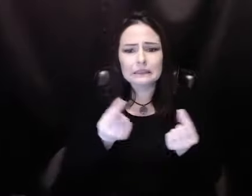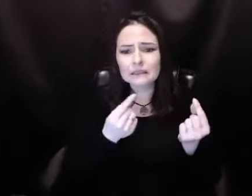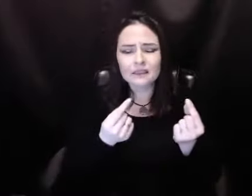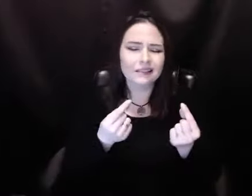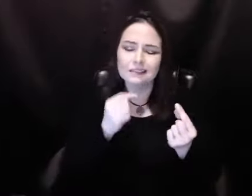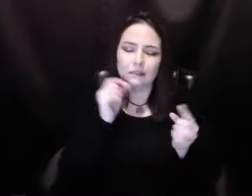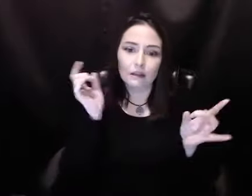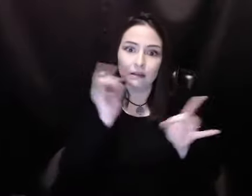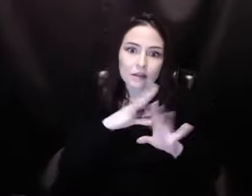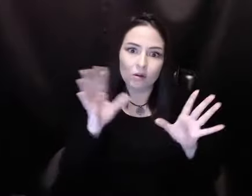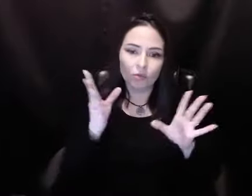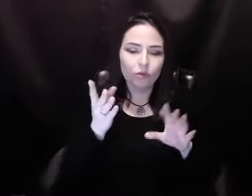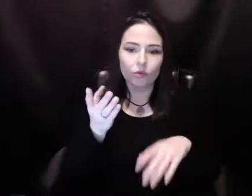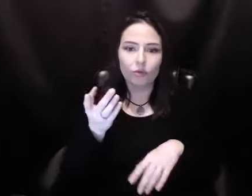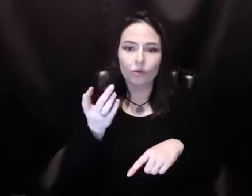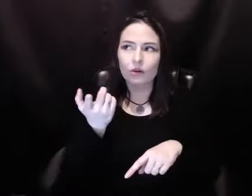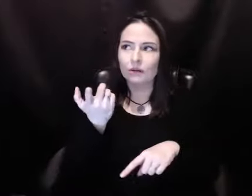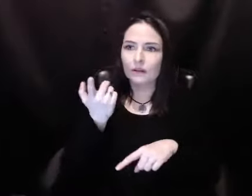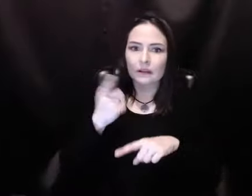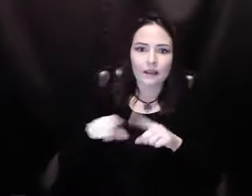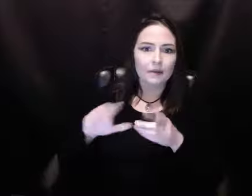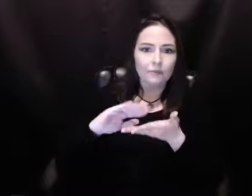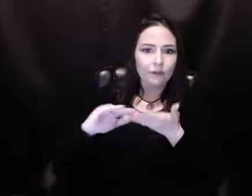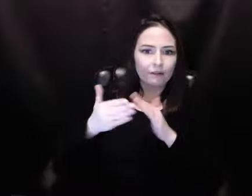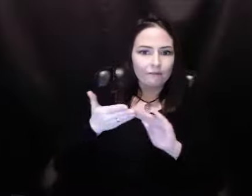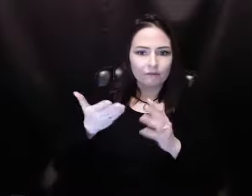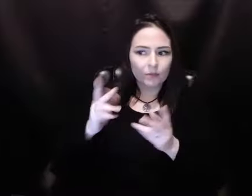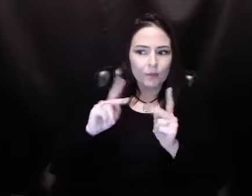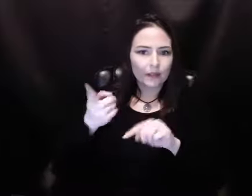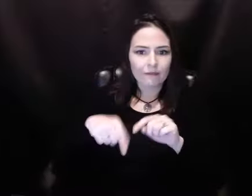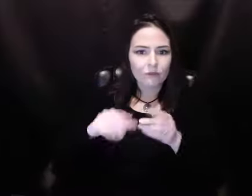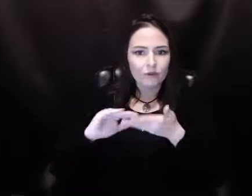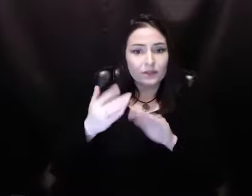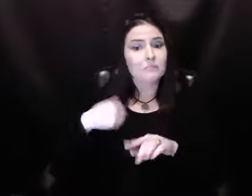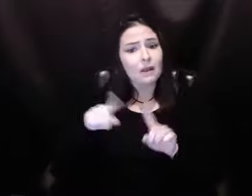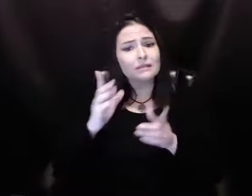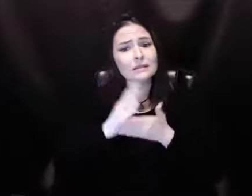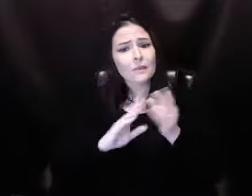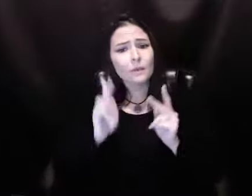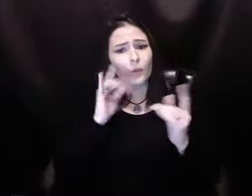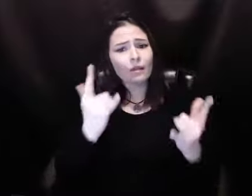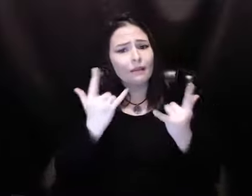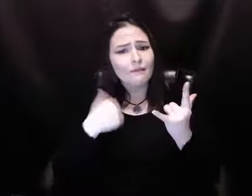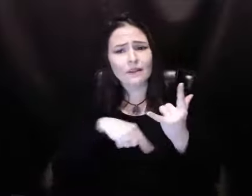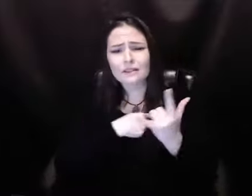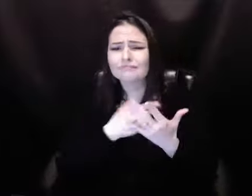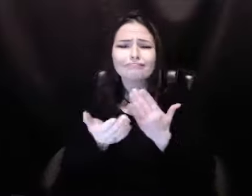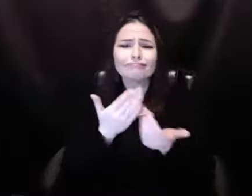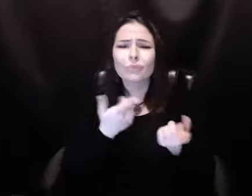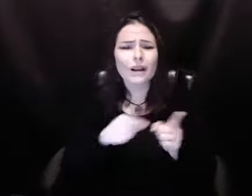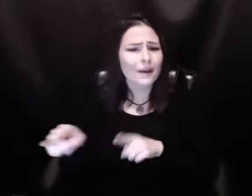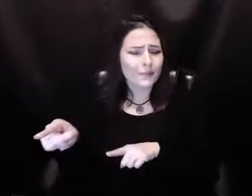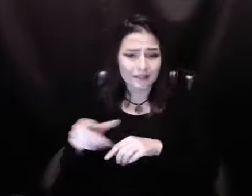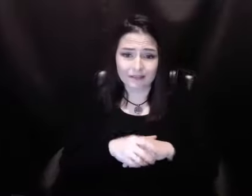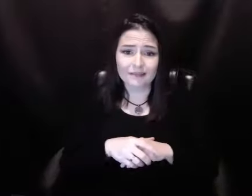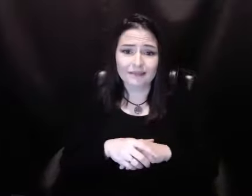We fear that our wrongs are worse than anyone else's, and that we would be humiliated if we ever